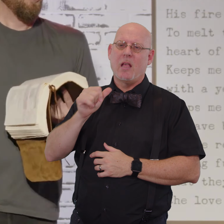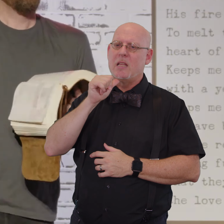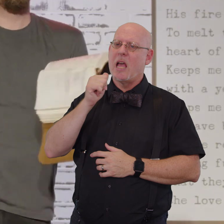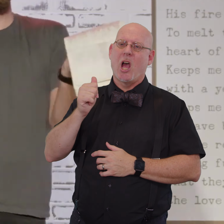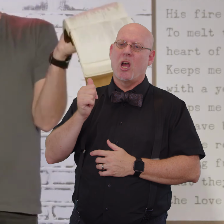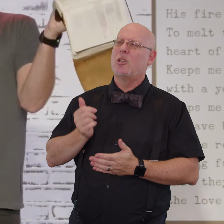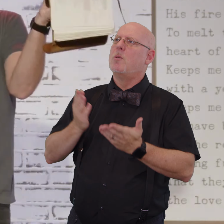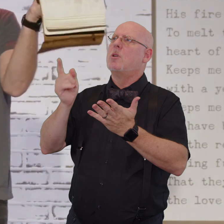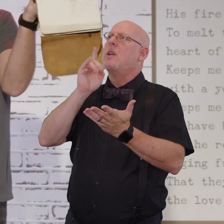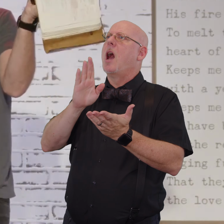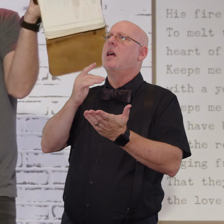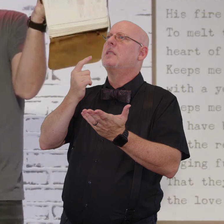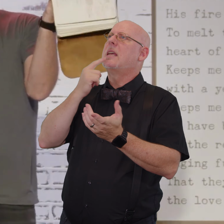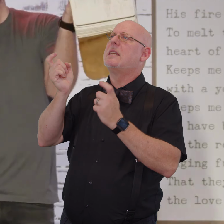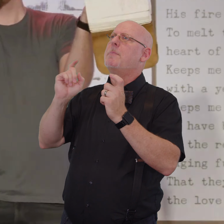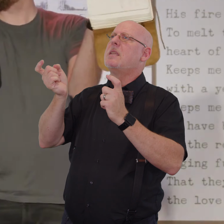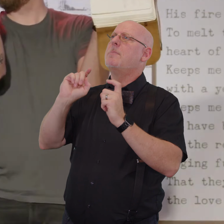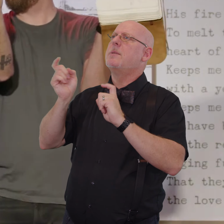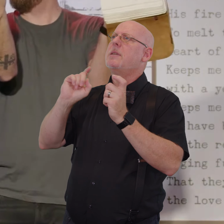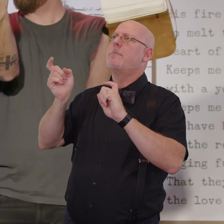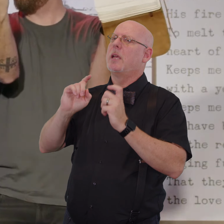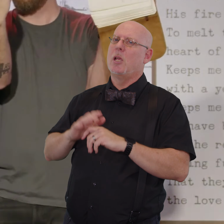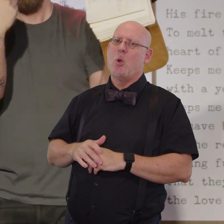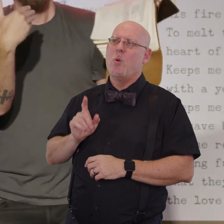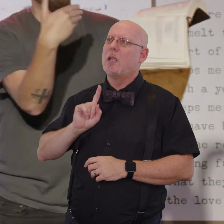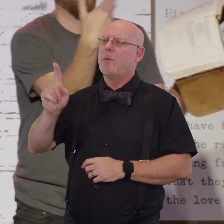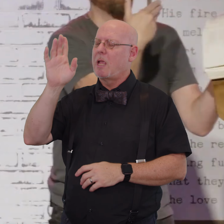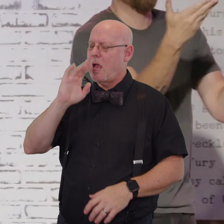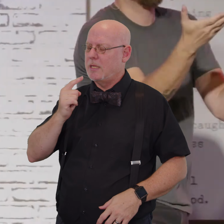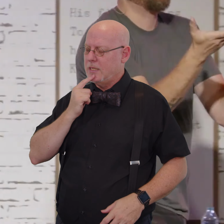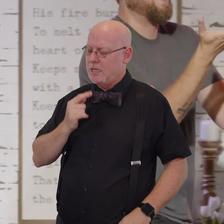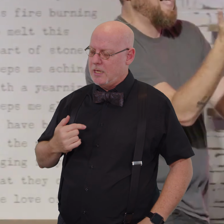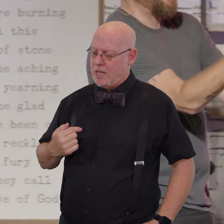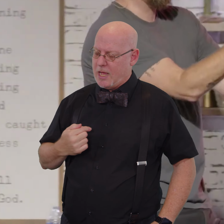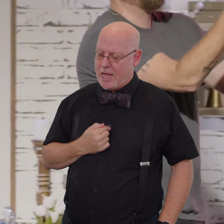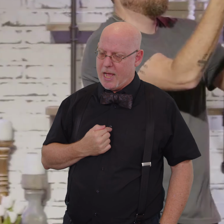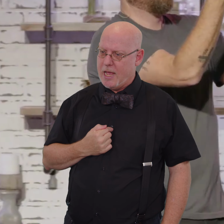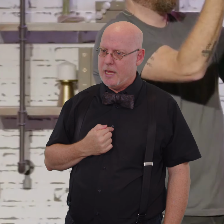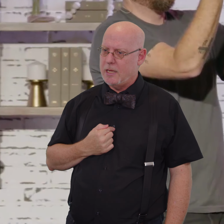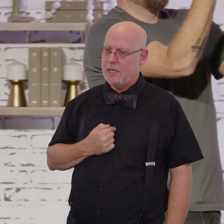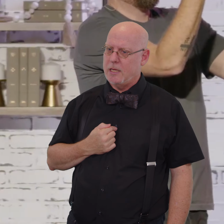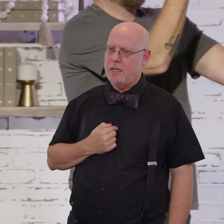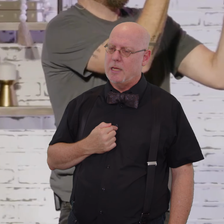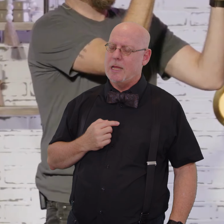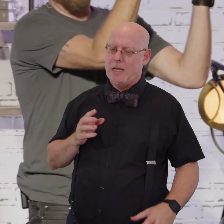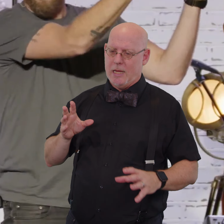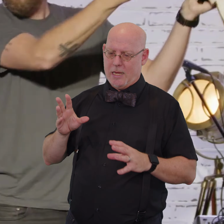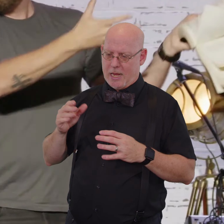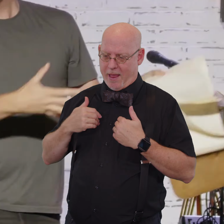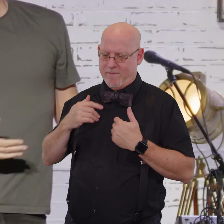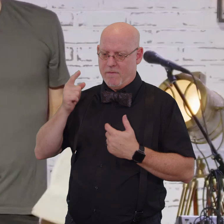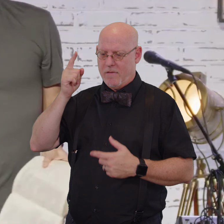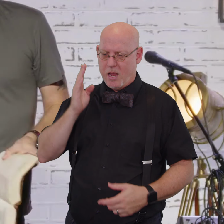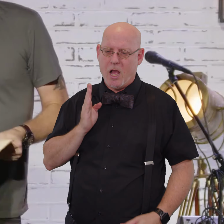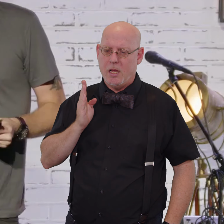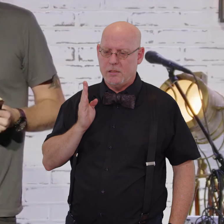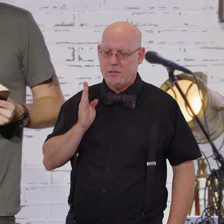bail no longer do we come to God saying give me give me give me we come to God saying I get God